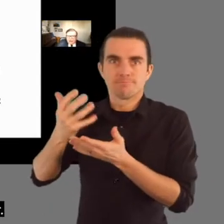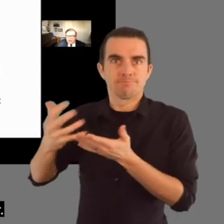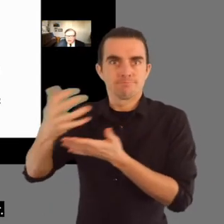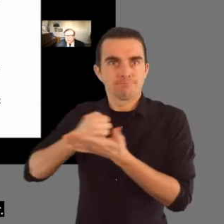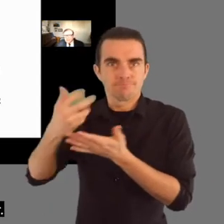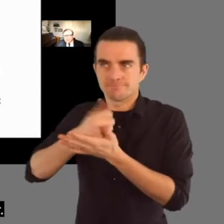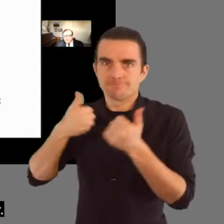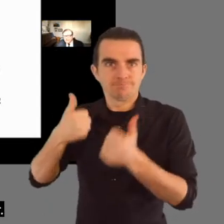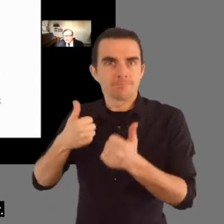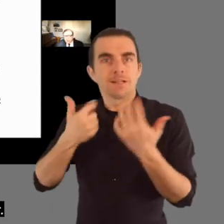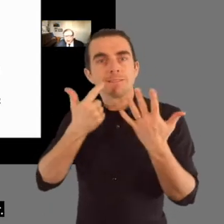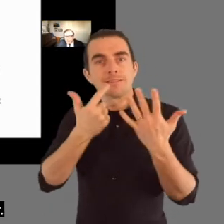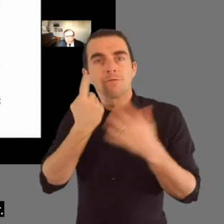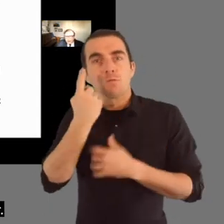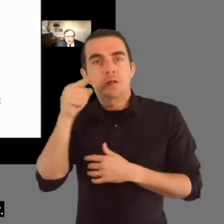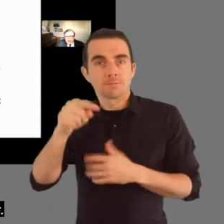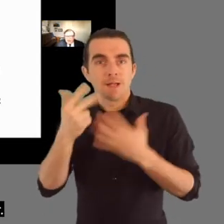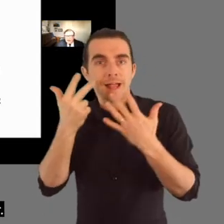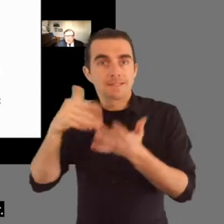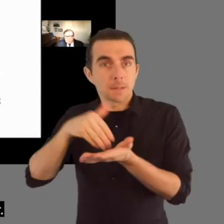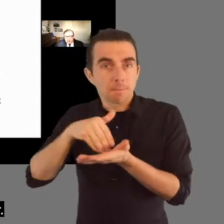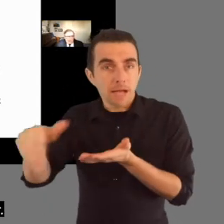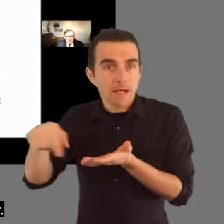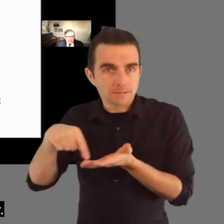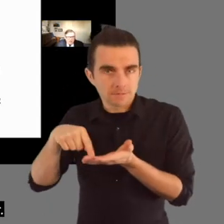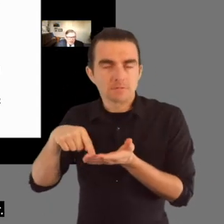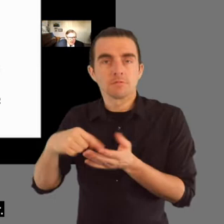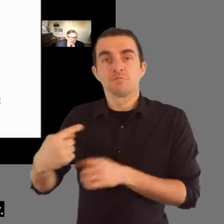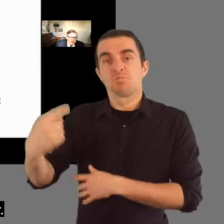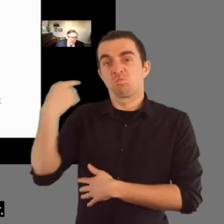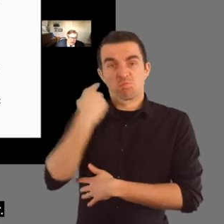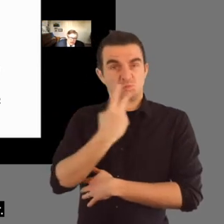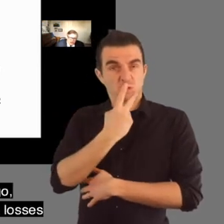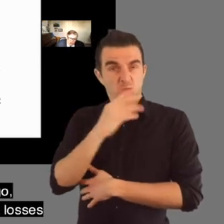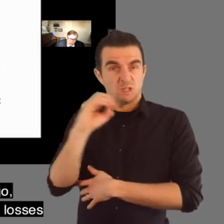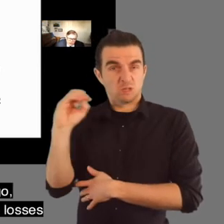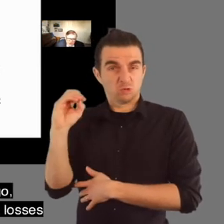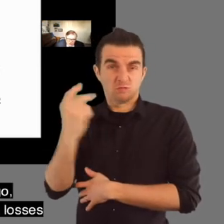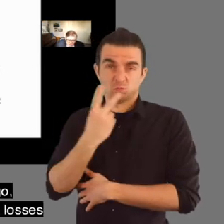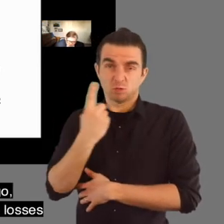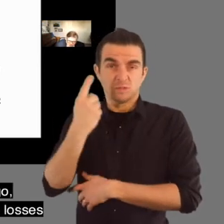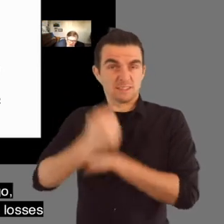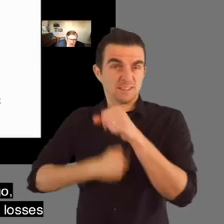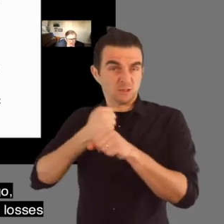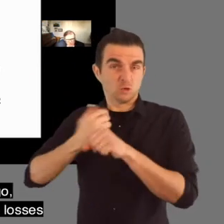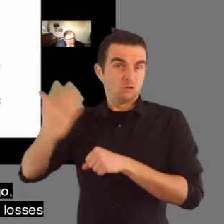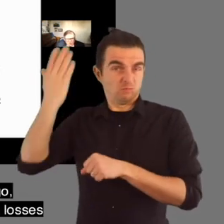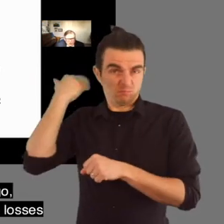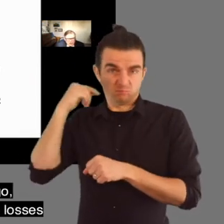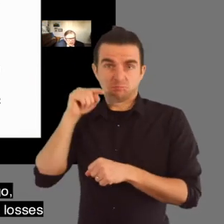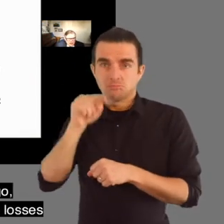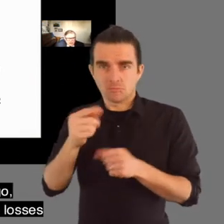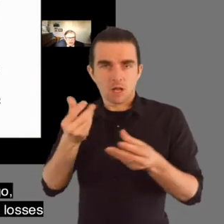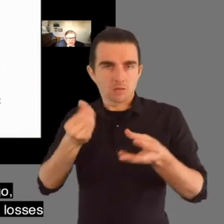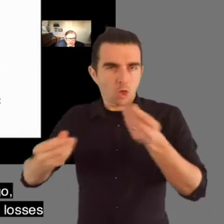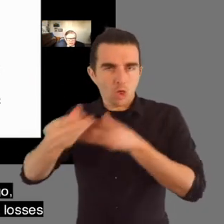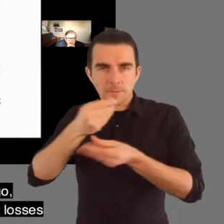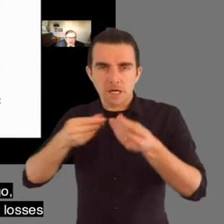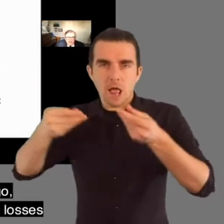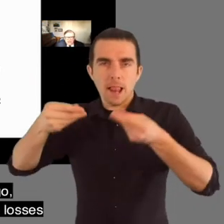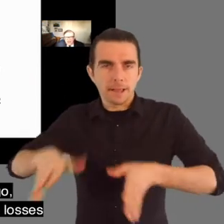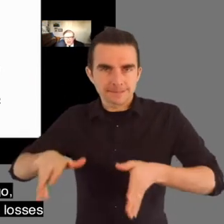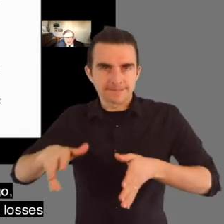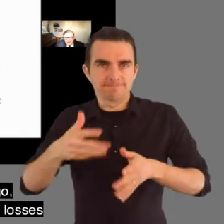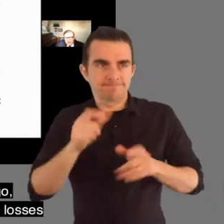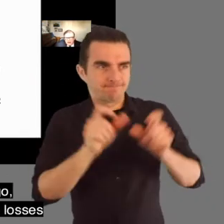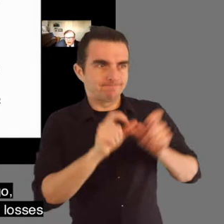household earnings of 71.8 million every year. In 2000, that's 21 years ago, it was